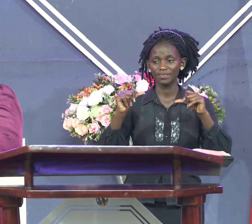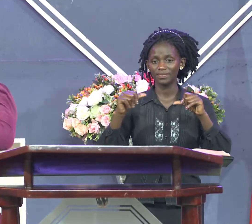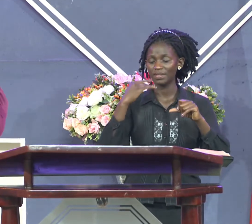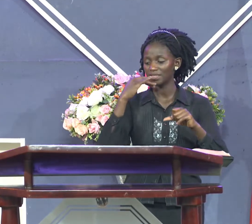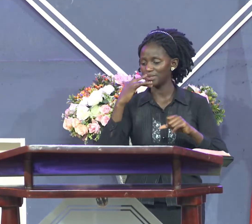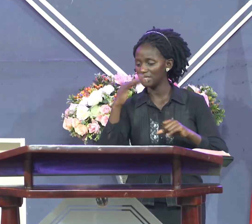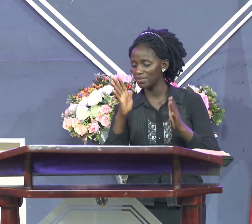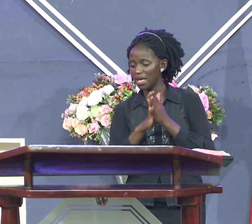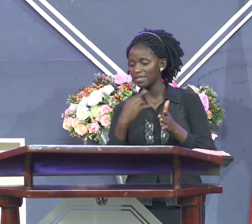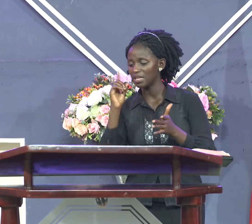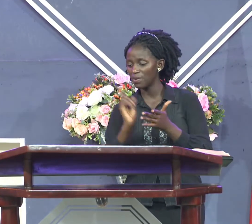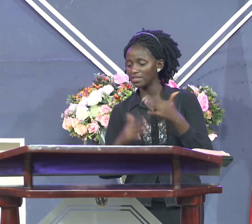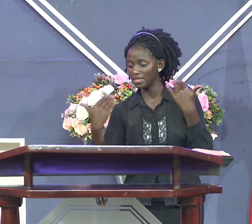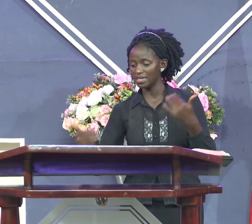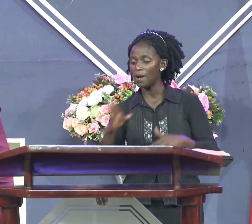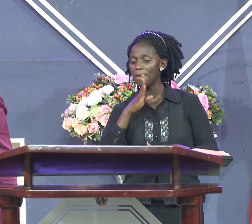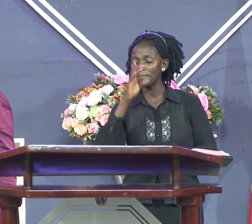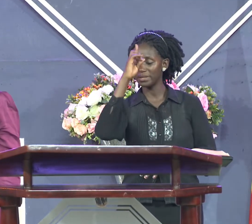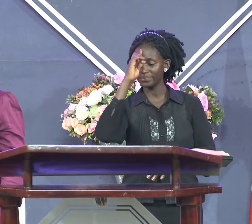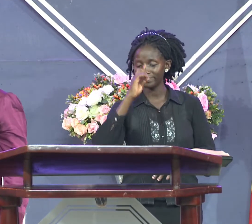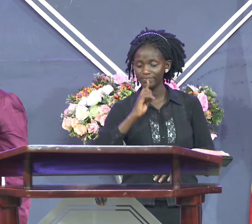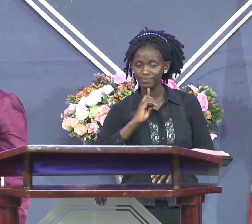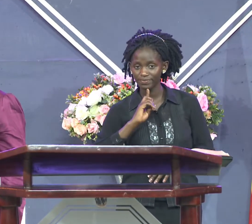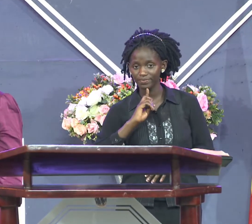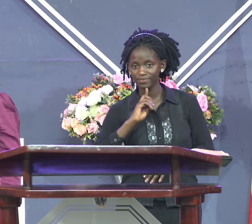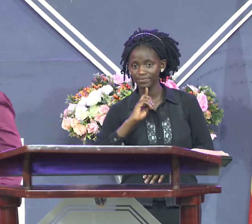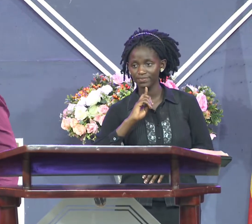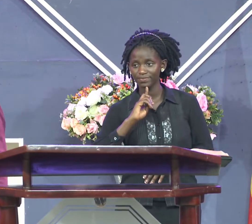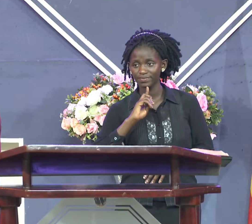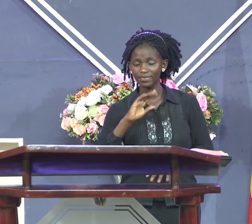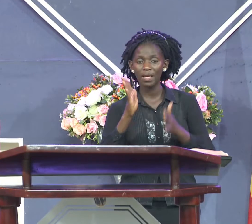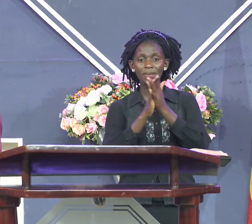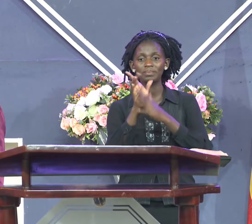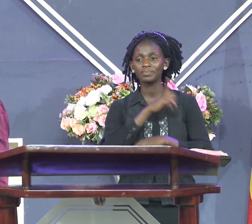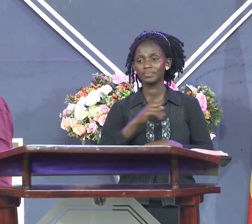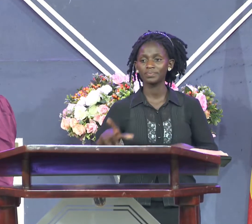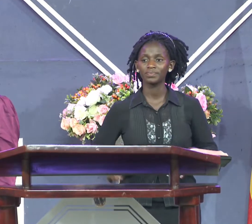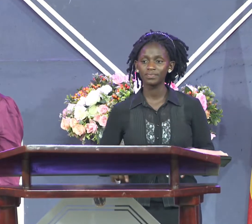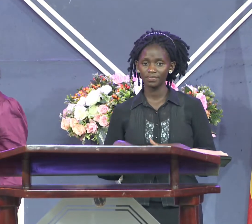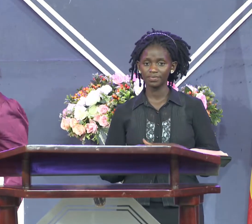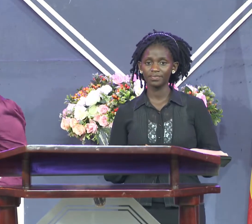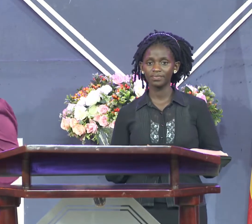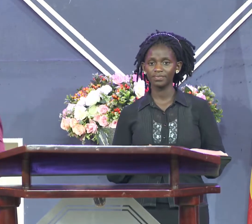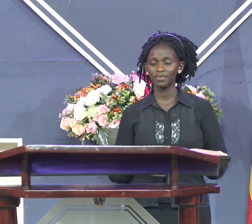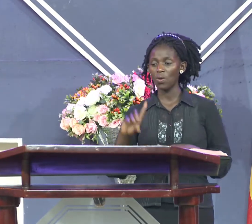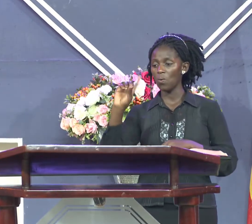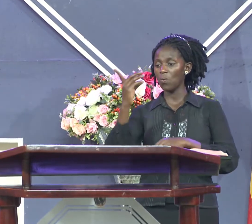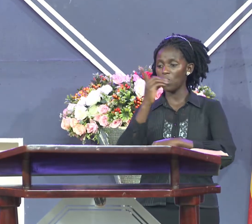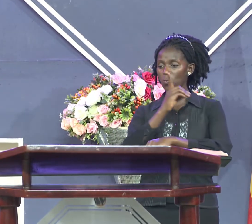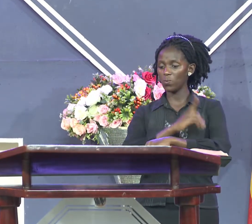speak. And he will tell you now be quiet. Praise the Lord.